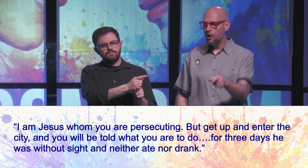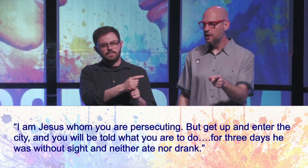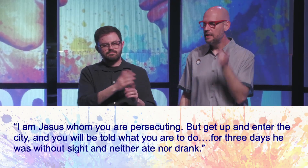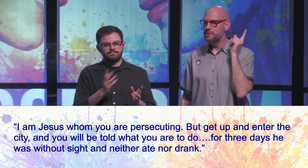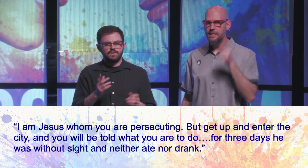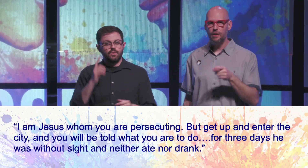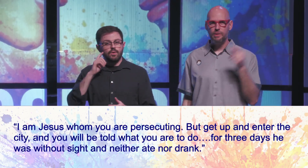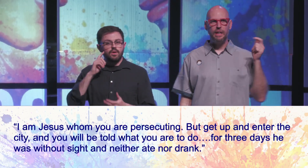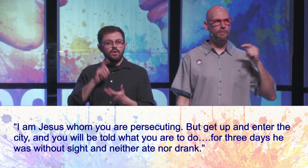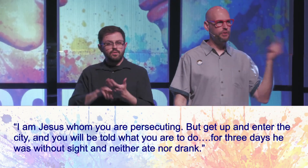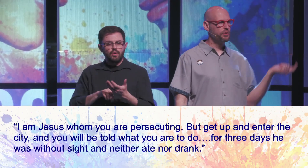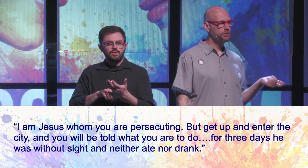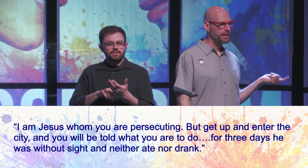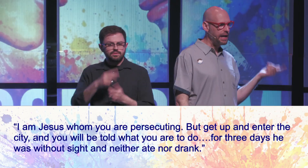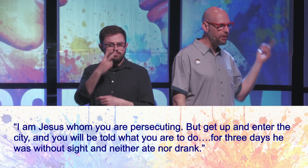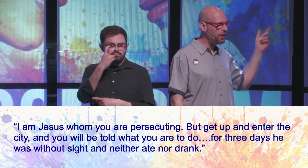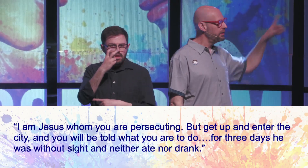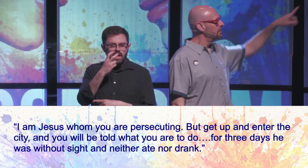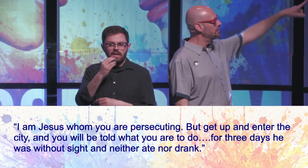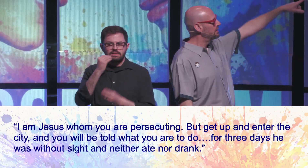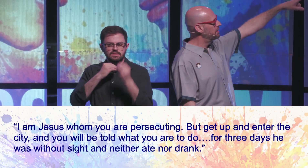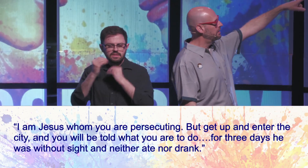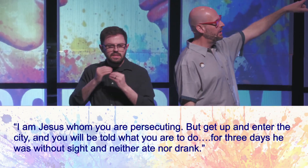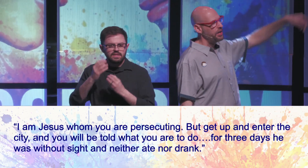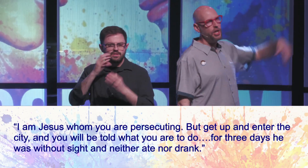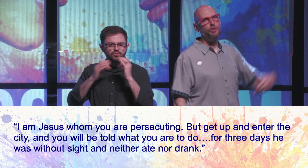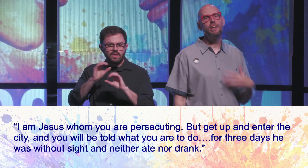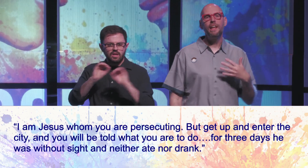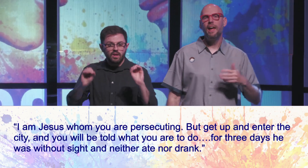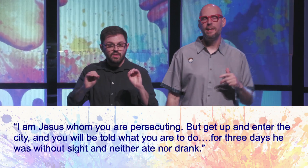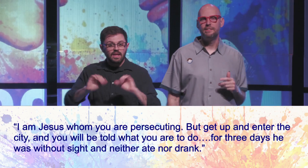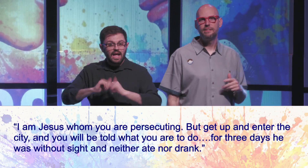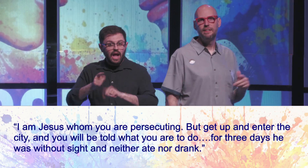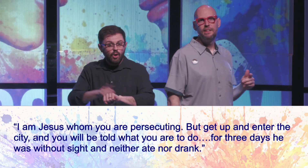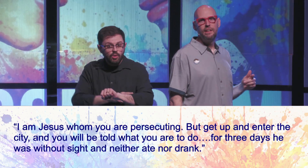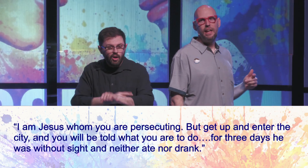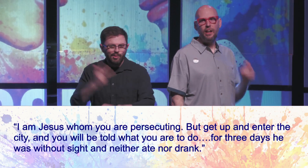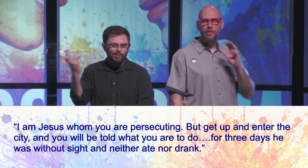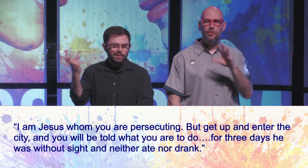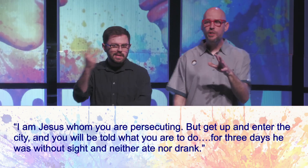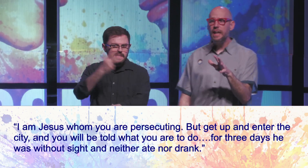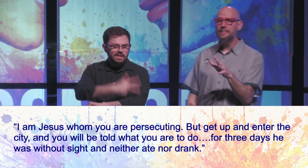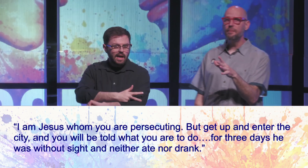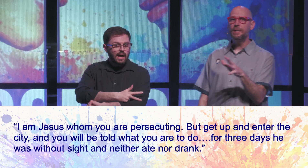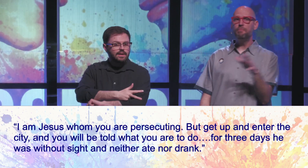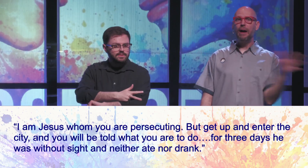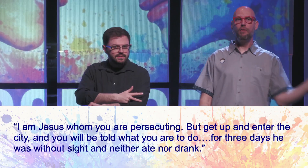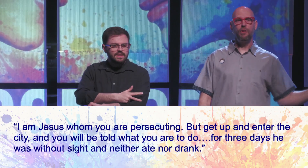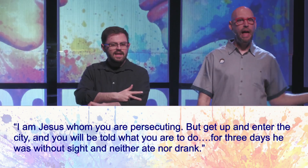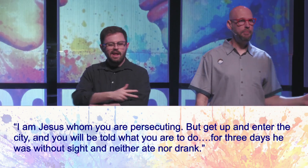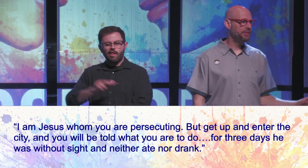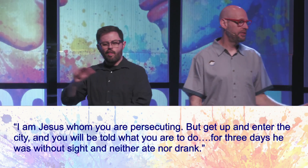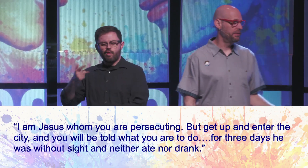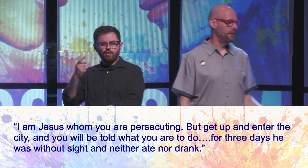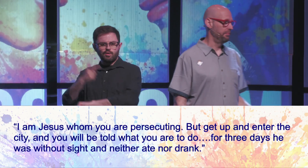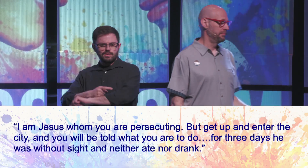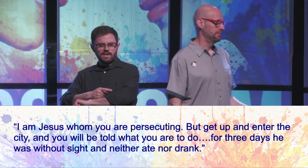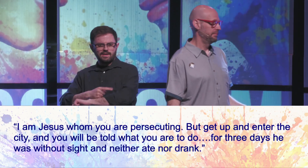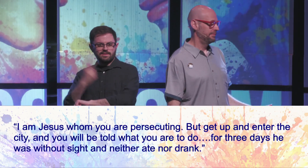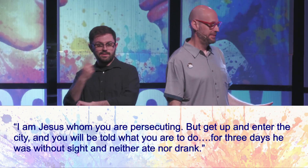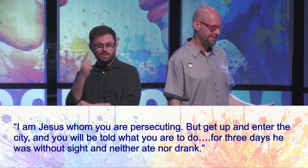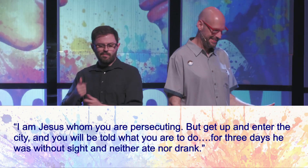how long he was there without food or drink. How long? 3 days. And on the third day, something powerful happens to